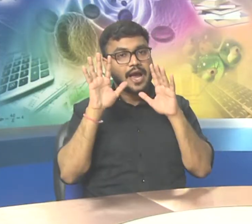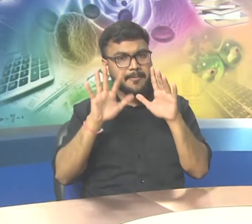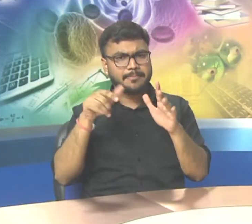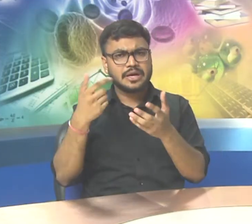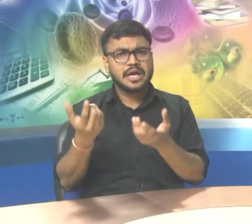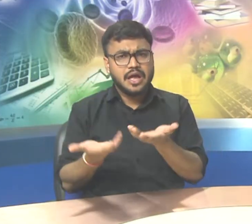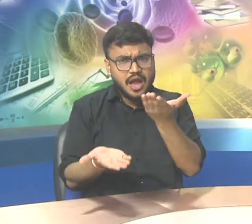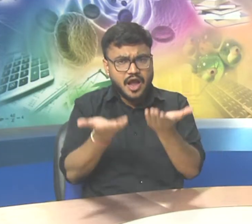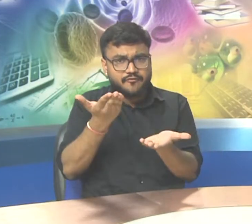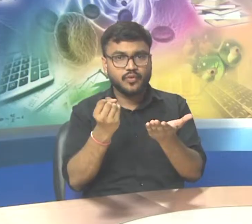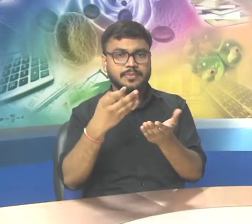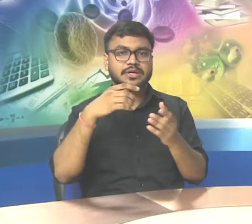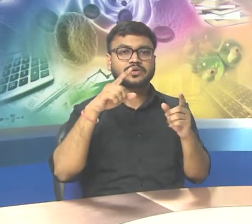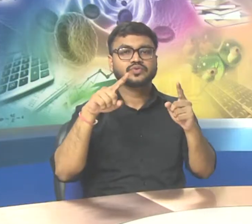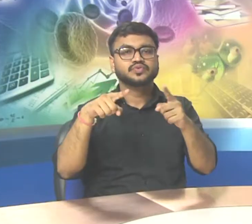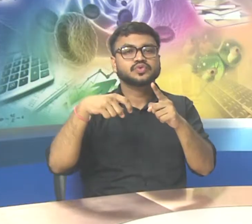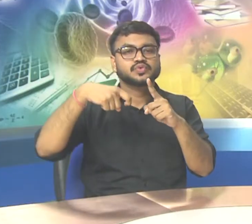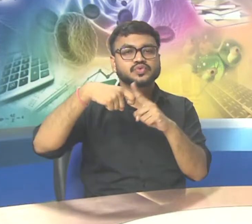Energy in food is measured in